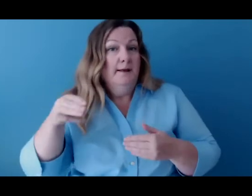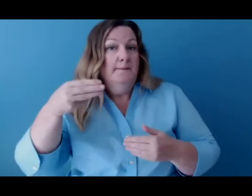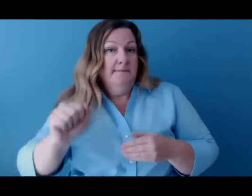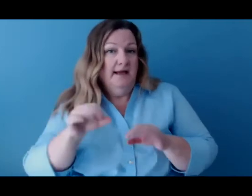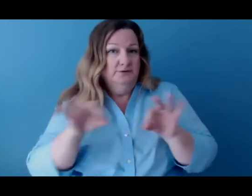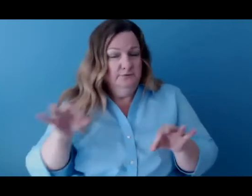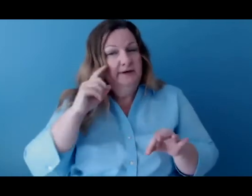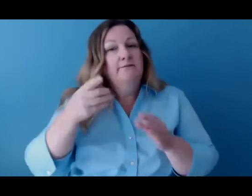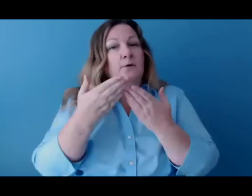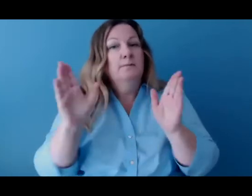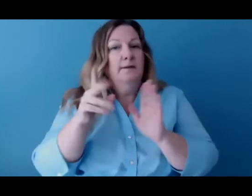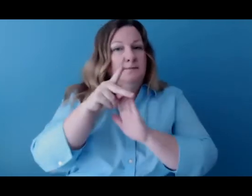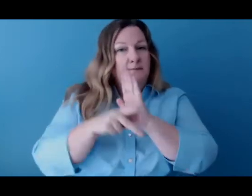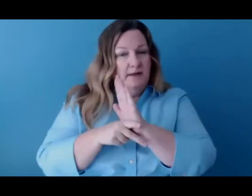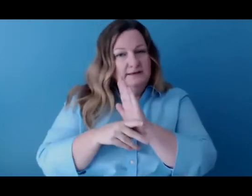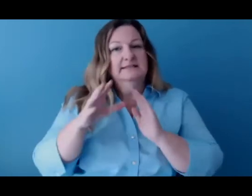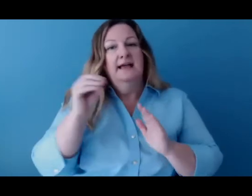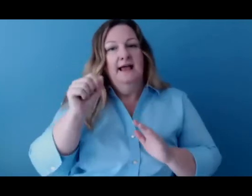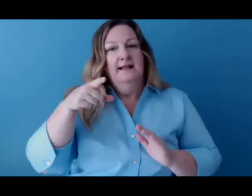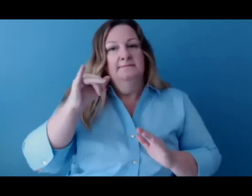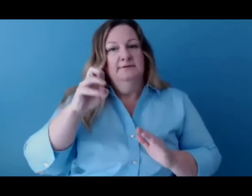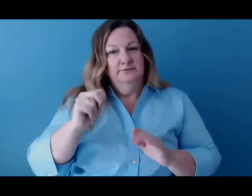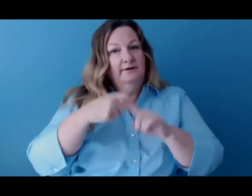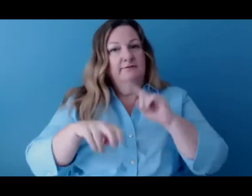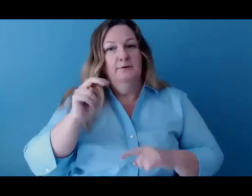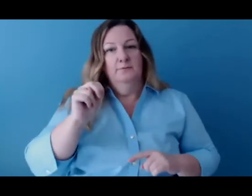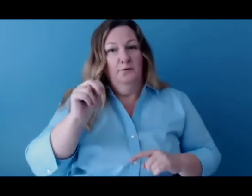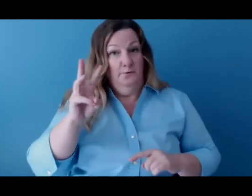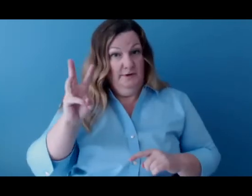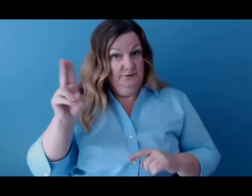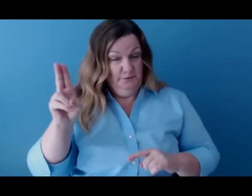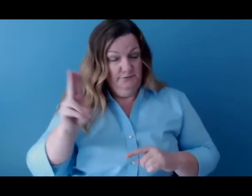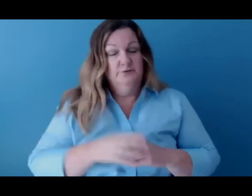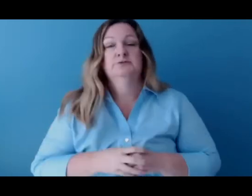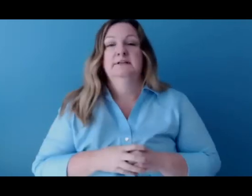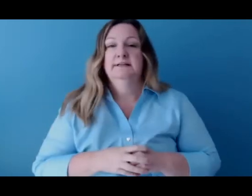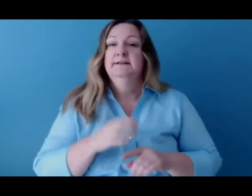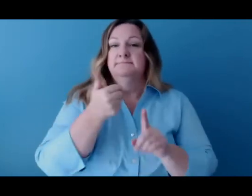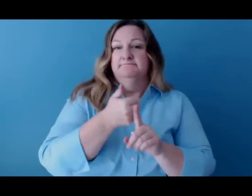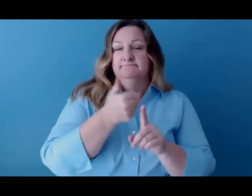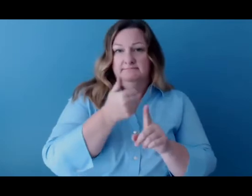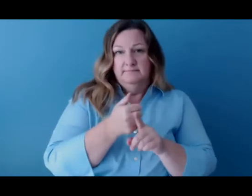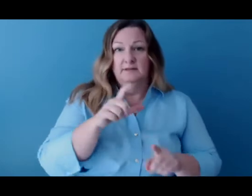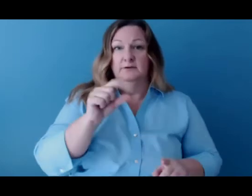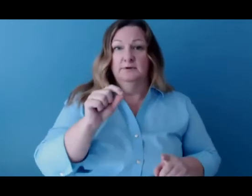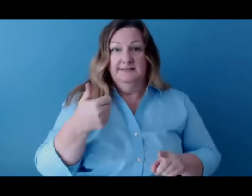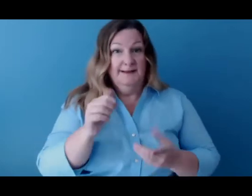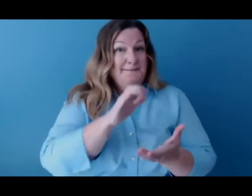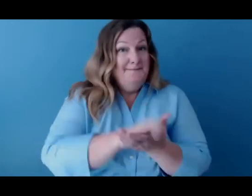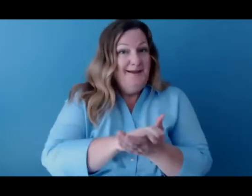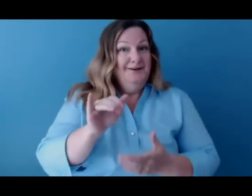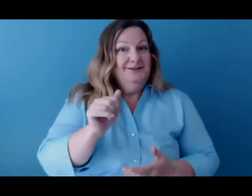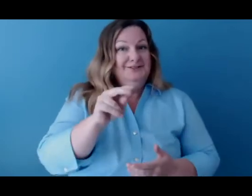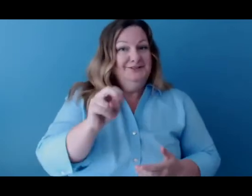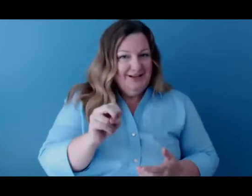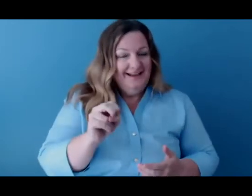and administration from Northwestern University. Blake married Jane Boyer in 2010. Jane is more than just